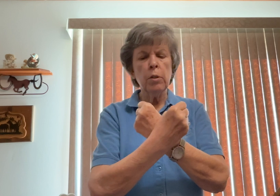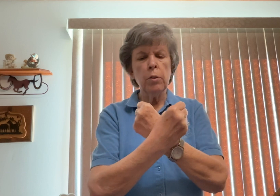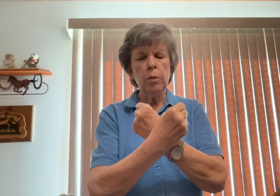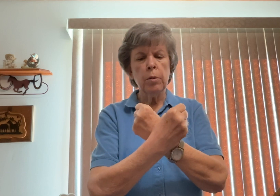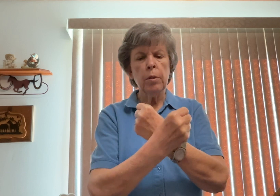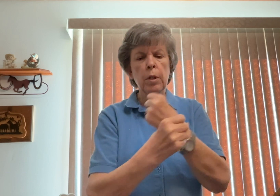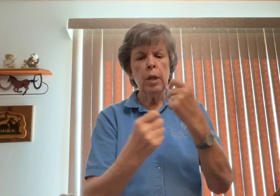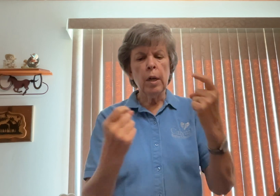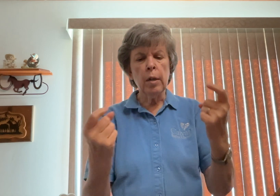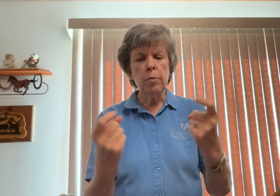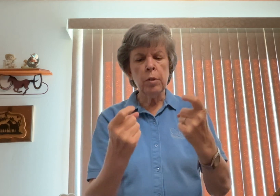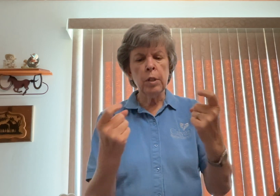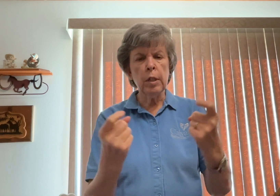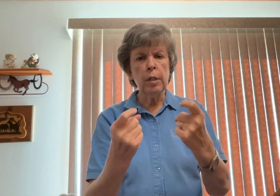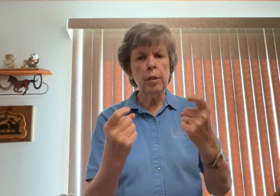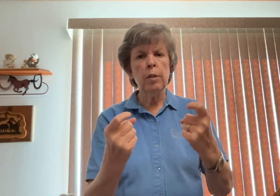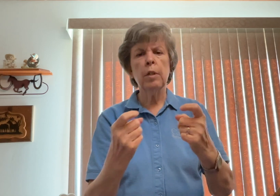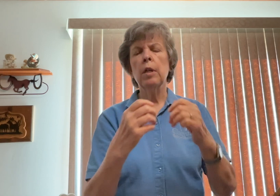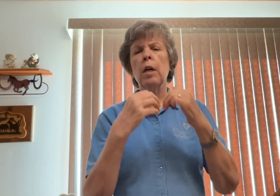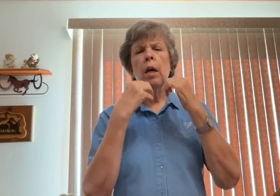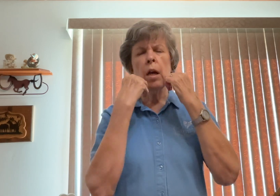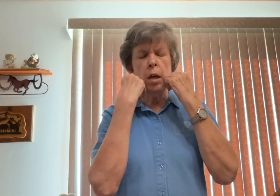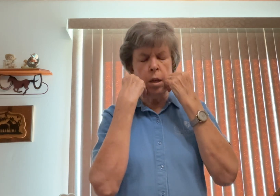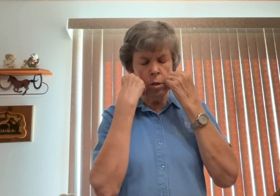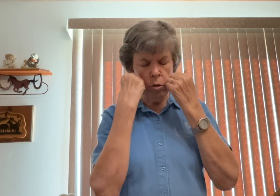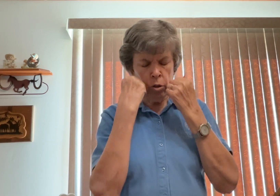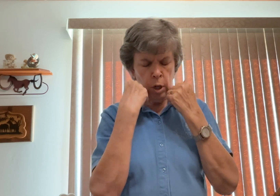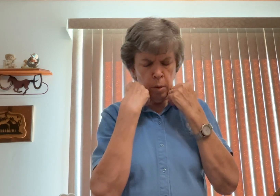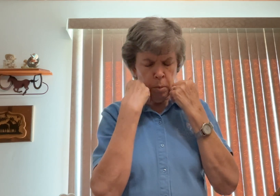bonds of sin and shame.